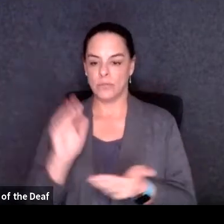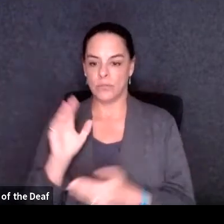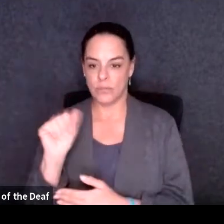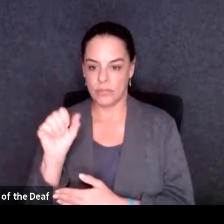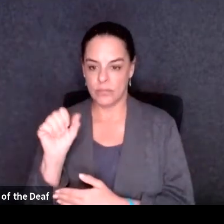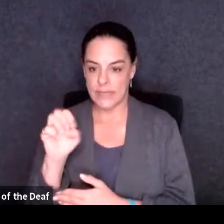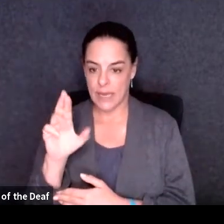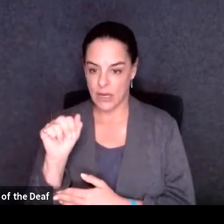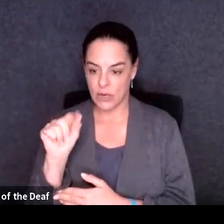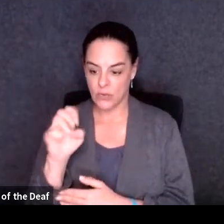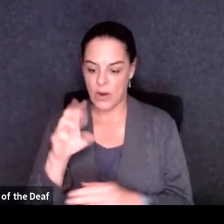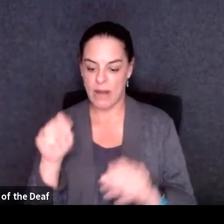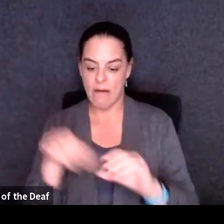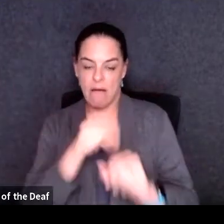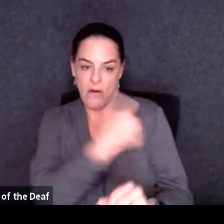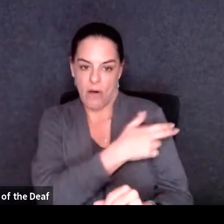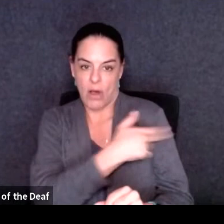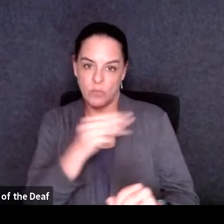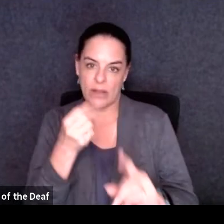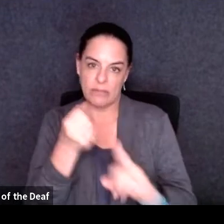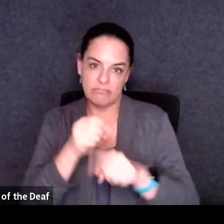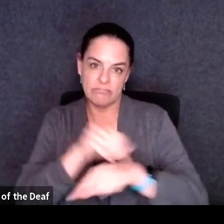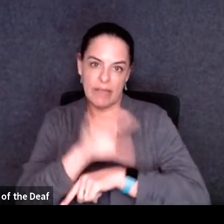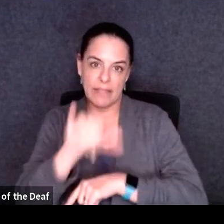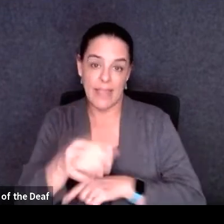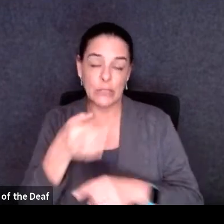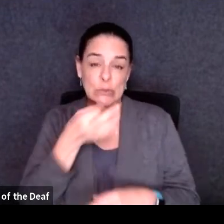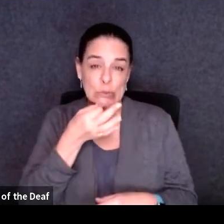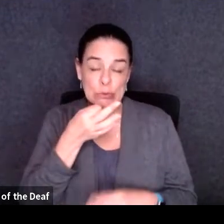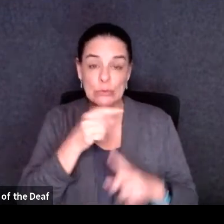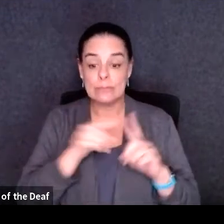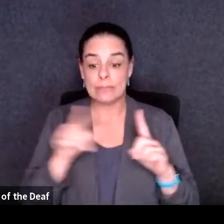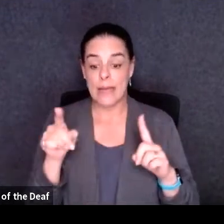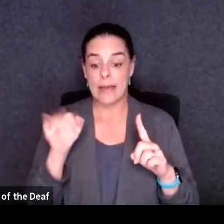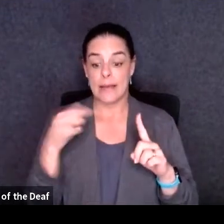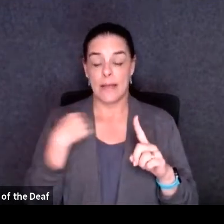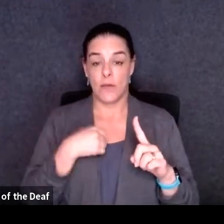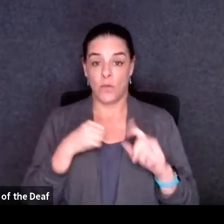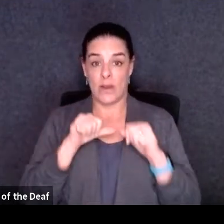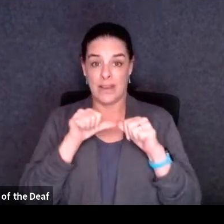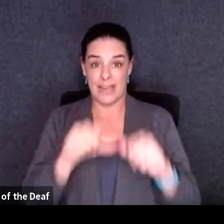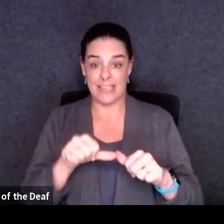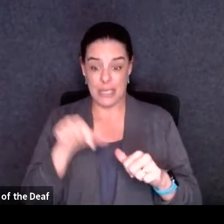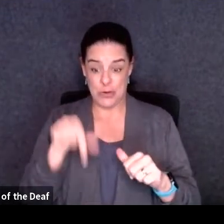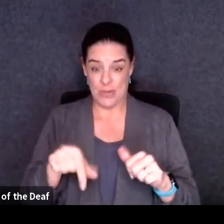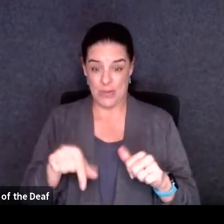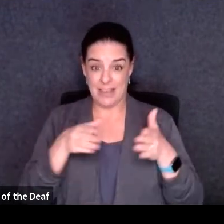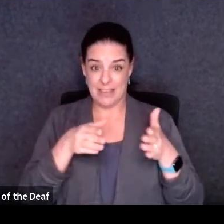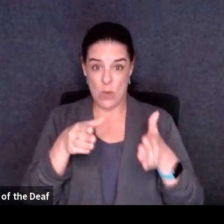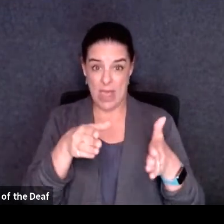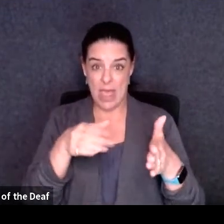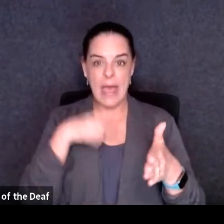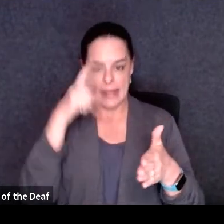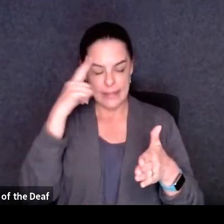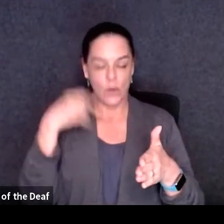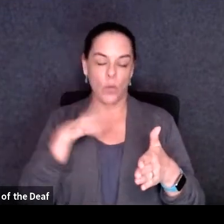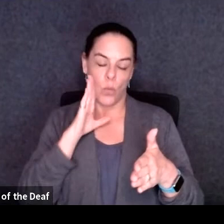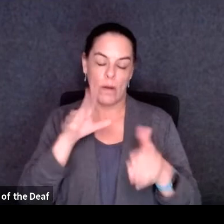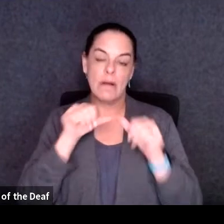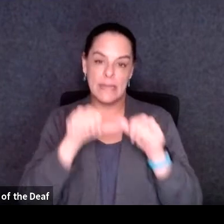and our hospitalizations and have an impact on that in the near future. But if we can continue down the path we've been on, I think we will continue to see